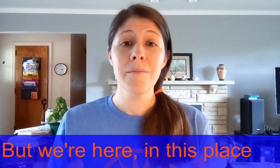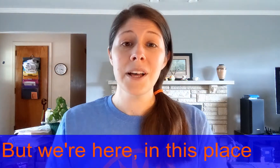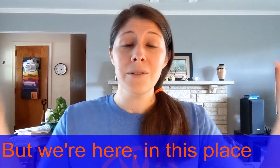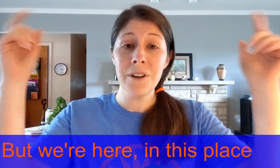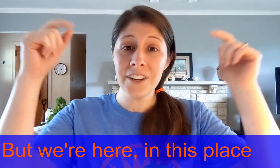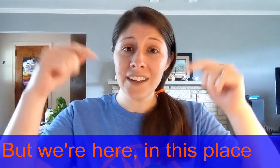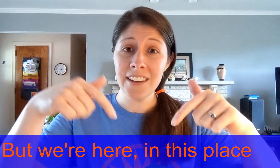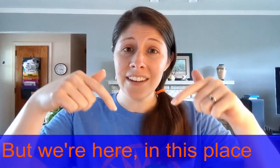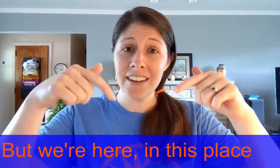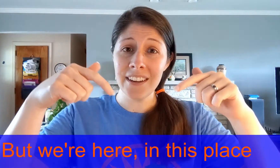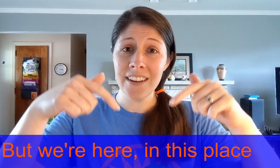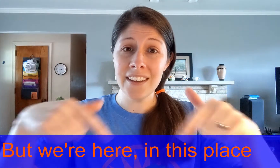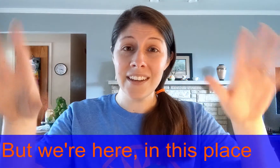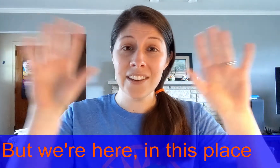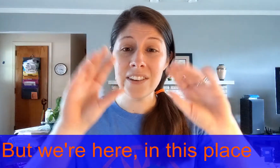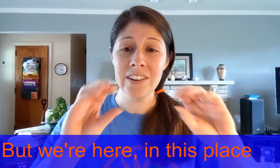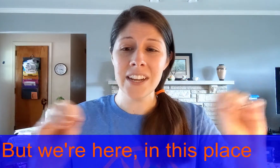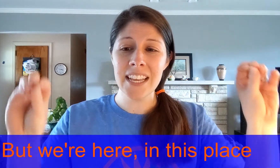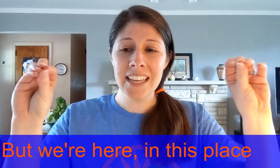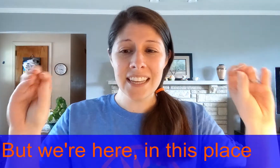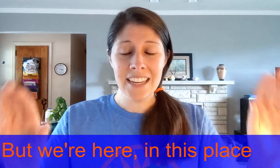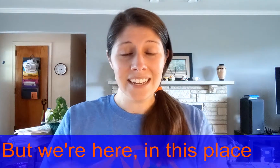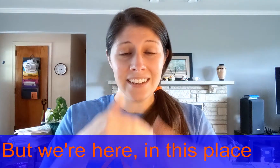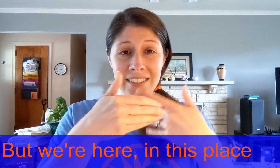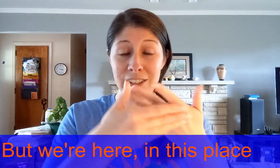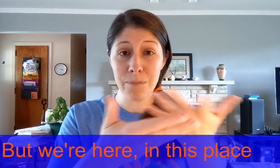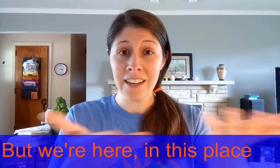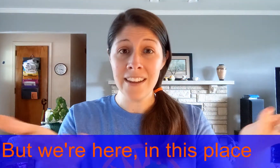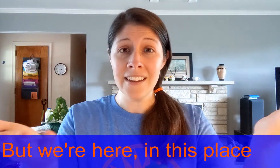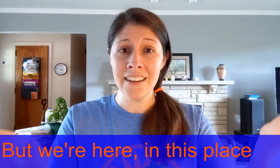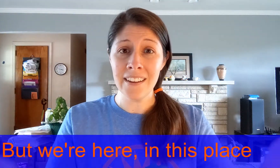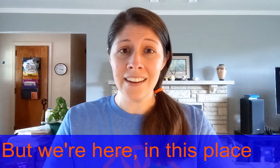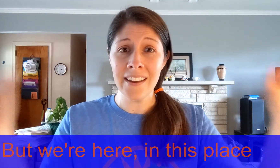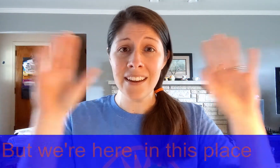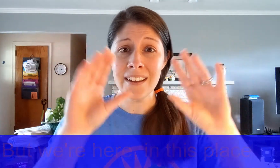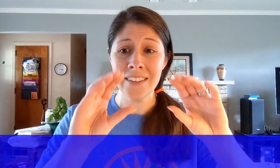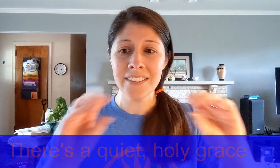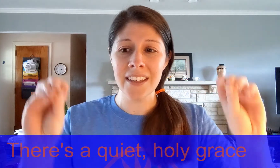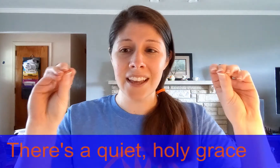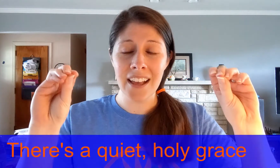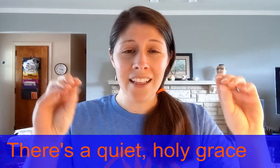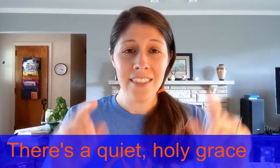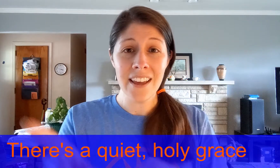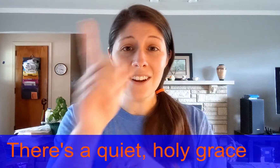but we're here in this place. There's